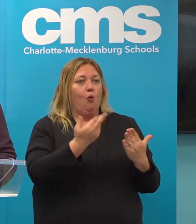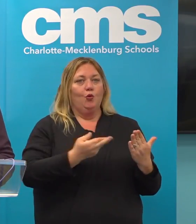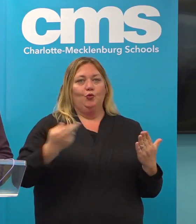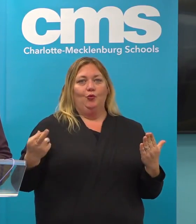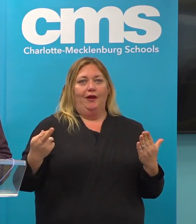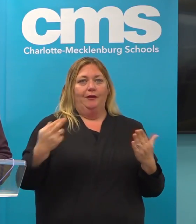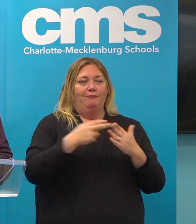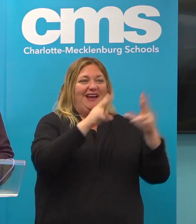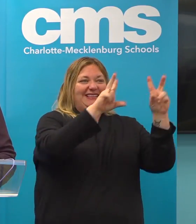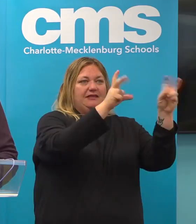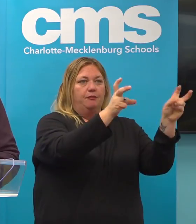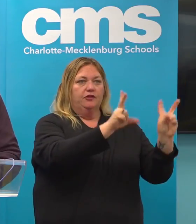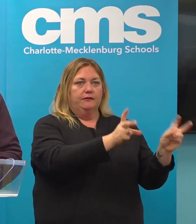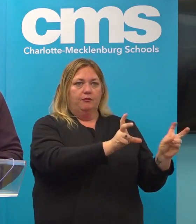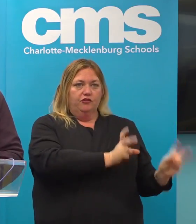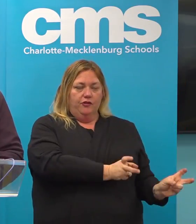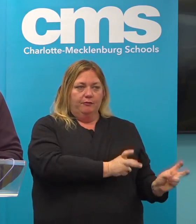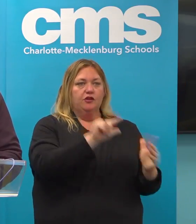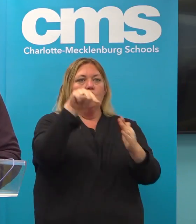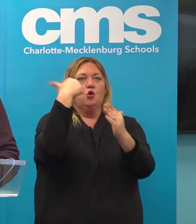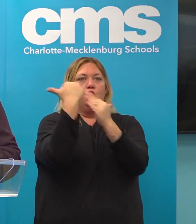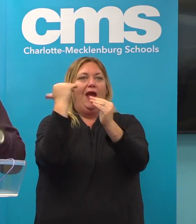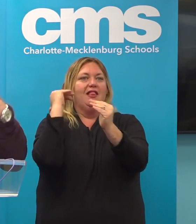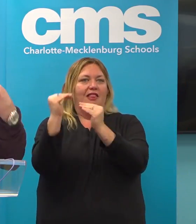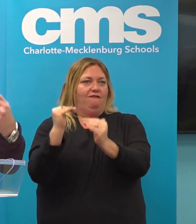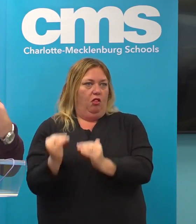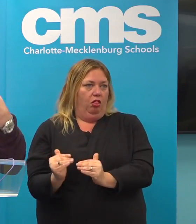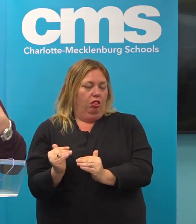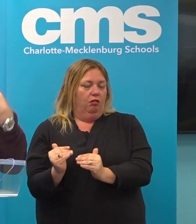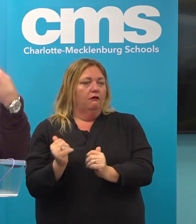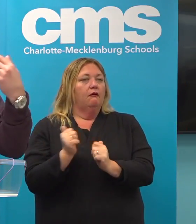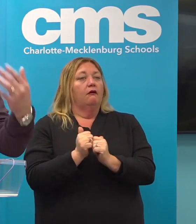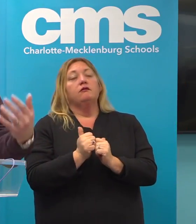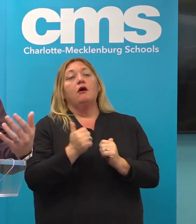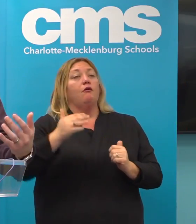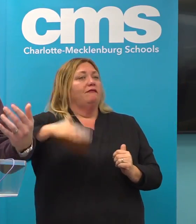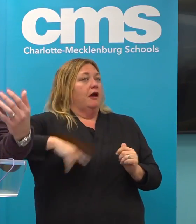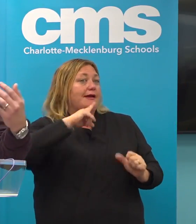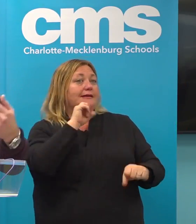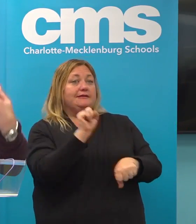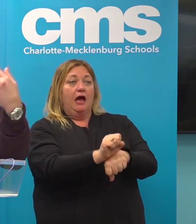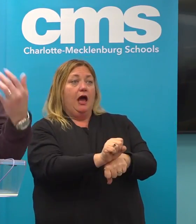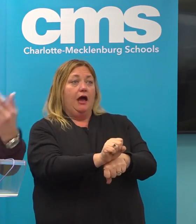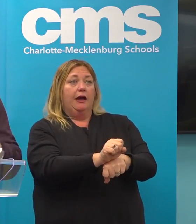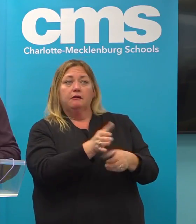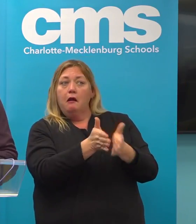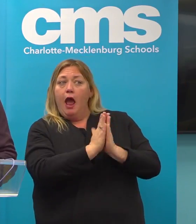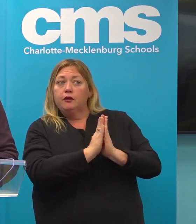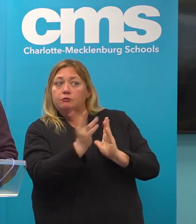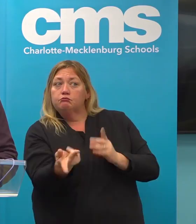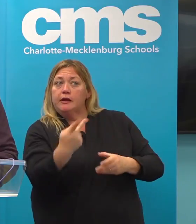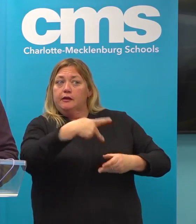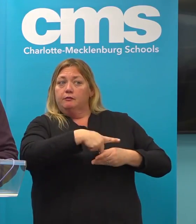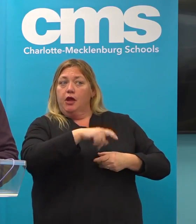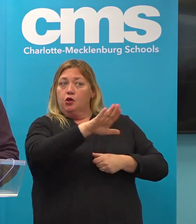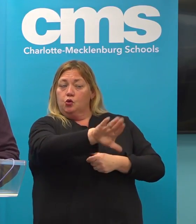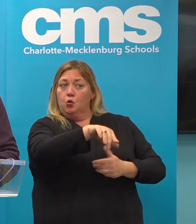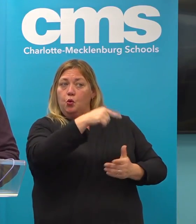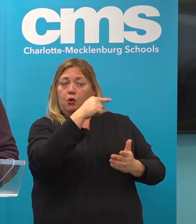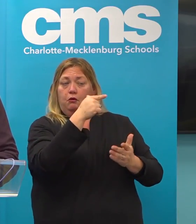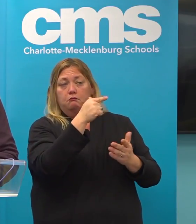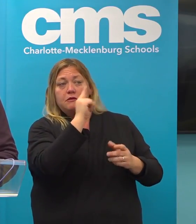resources by subject and by grade level. So even in the event that we have not yet assigned or asked you to participate, we